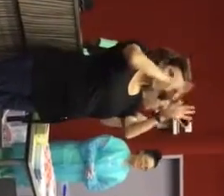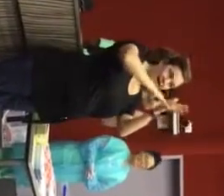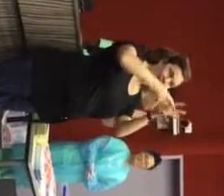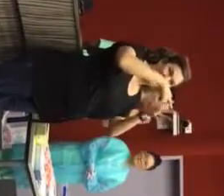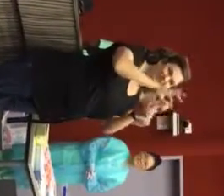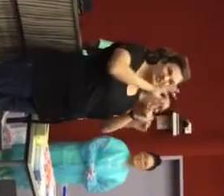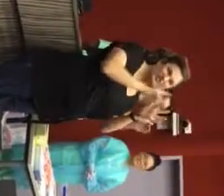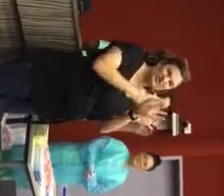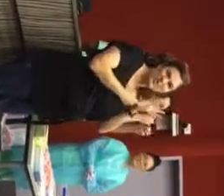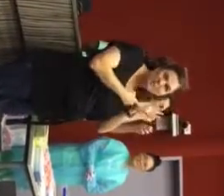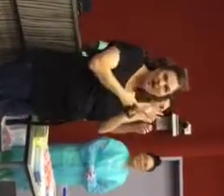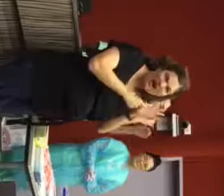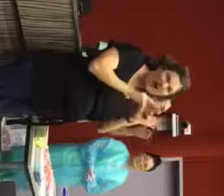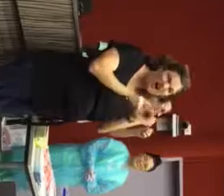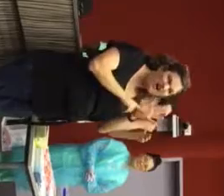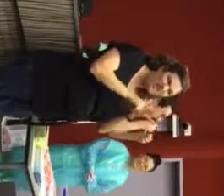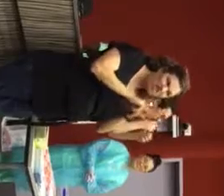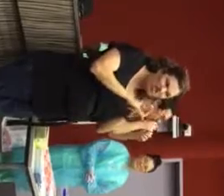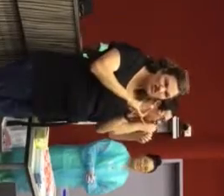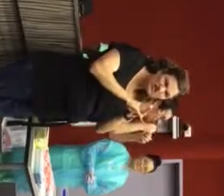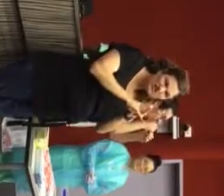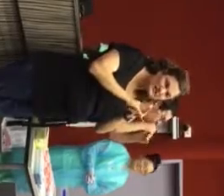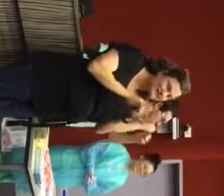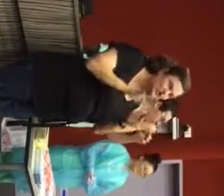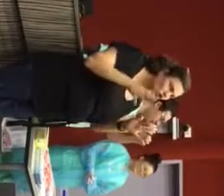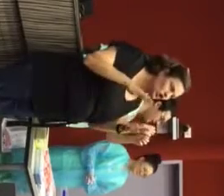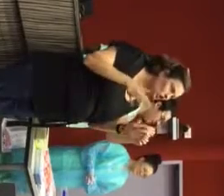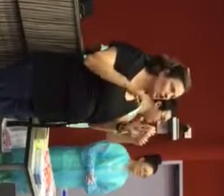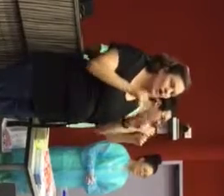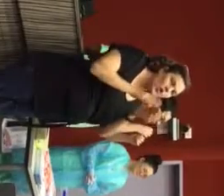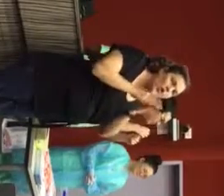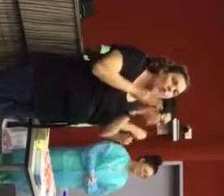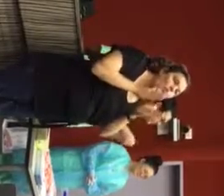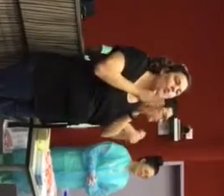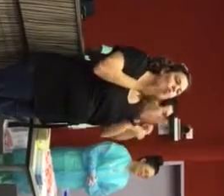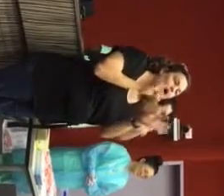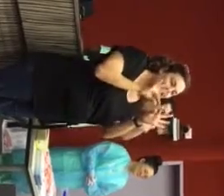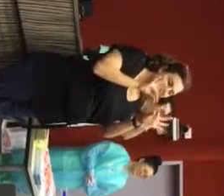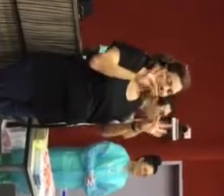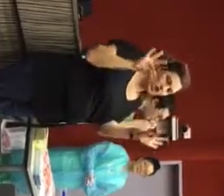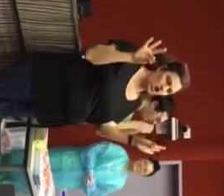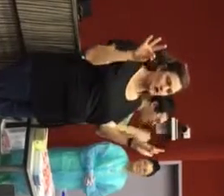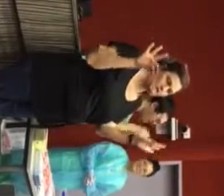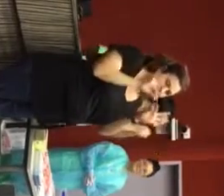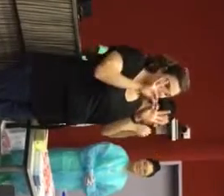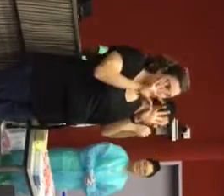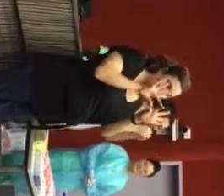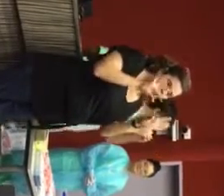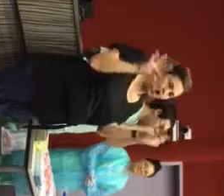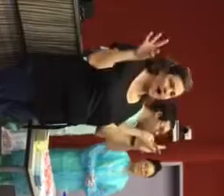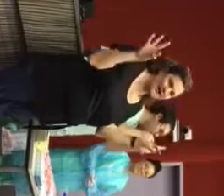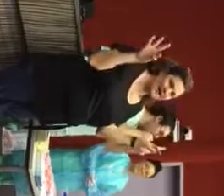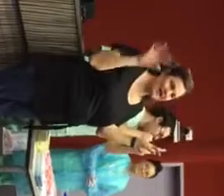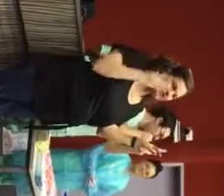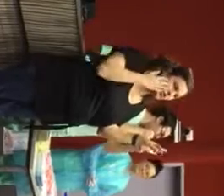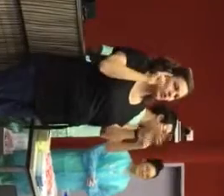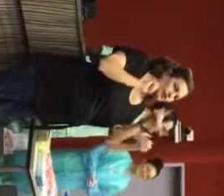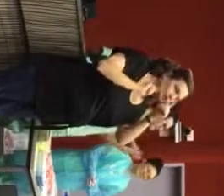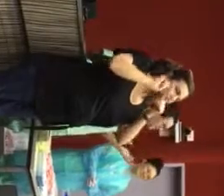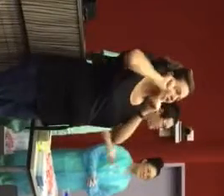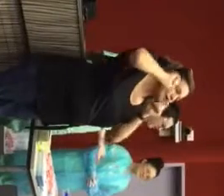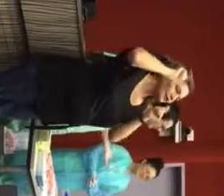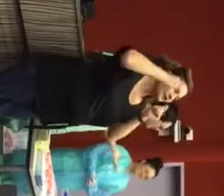special piece of floss that actually has a kind of fluffy, fuzzy, wider area surface, so that when you would put it underneath the bridge, it kind of